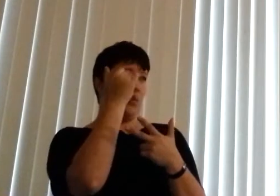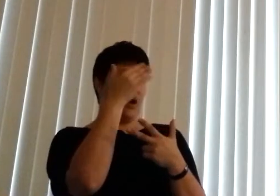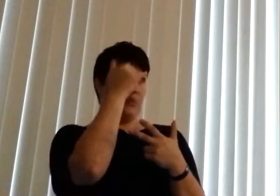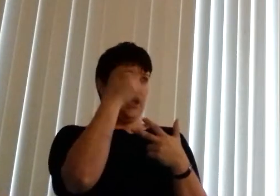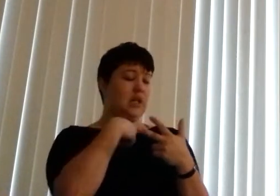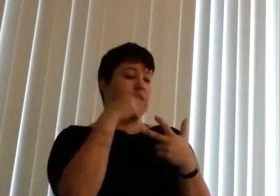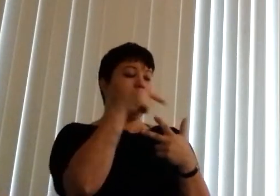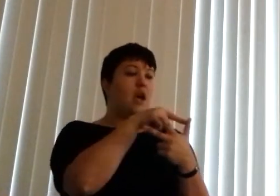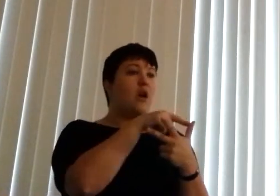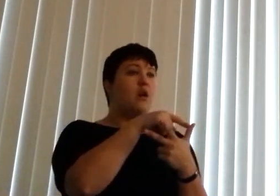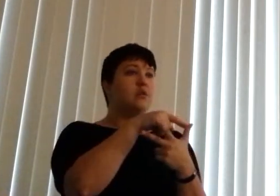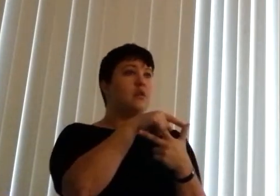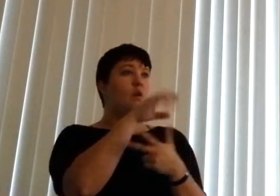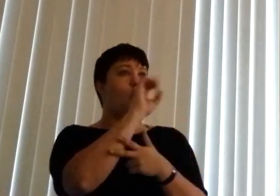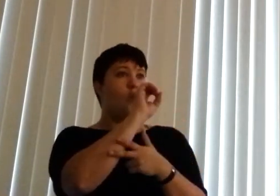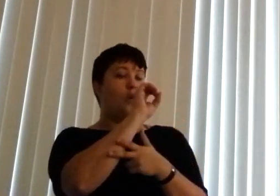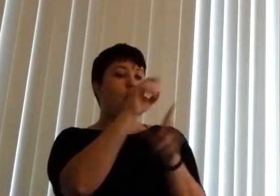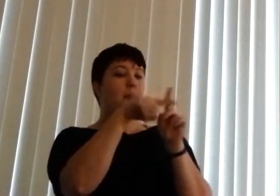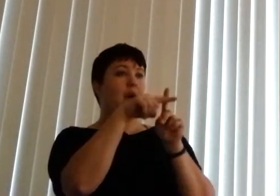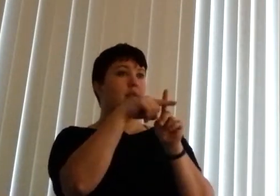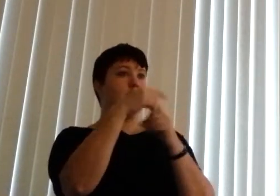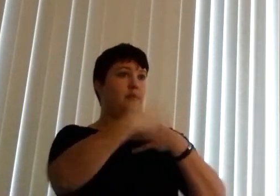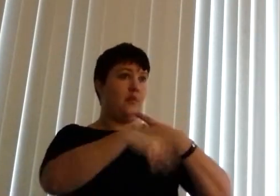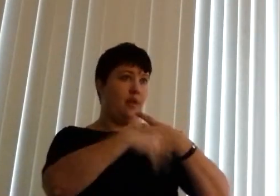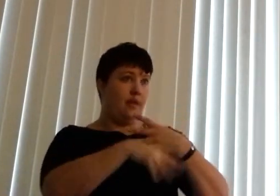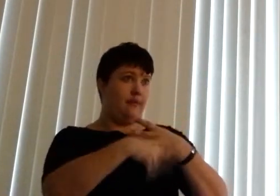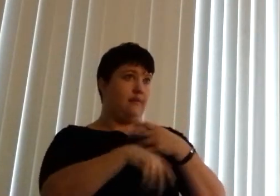has type O positive blood.